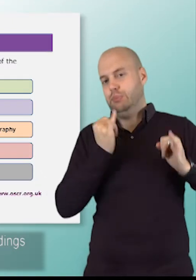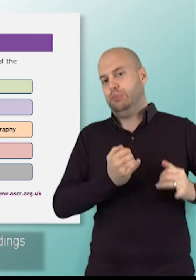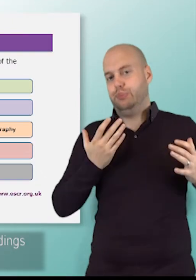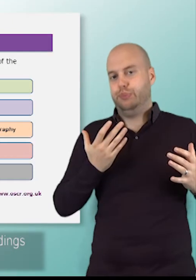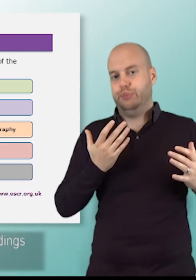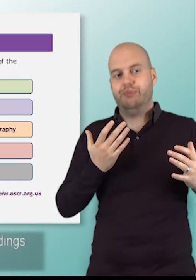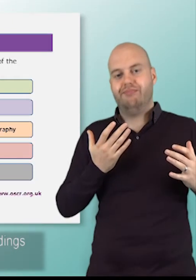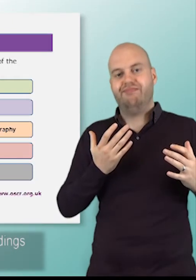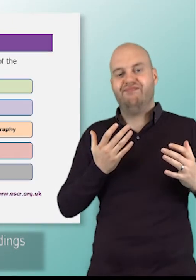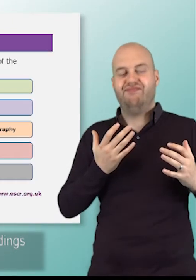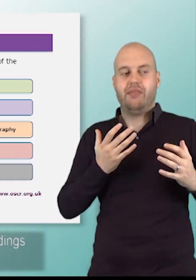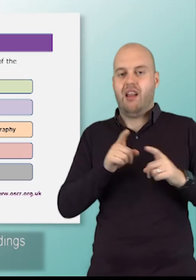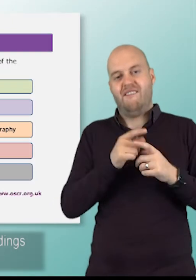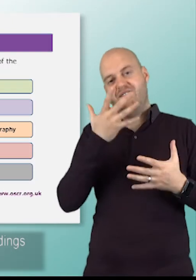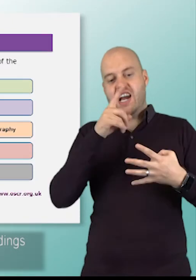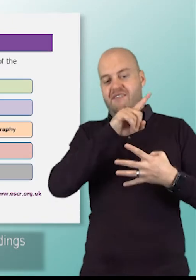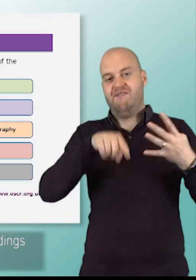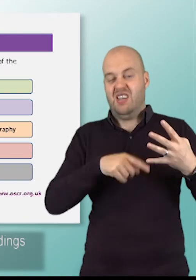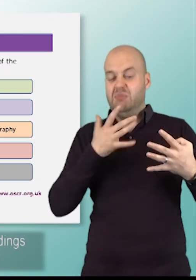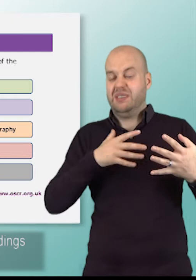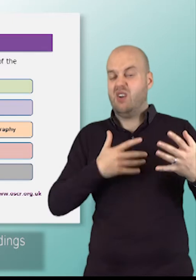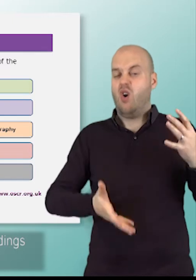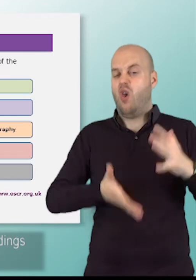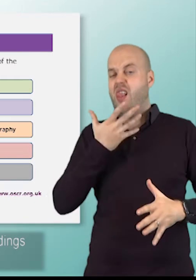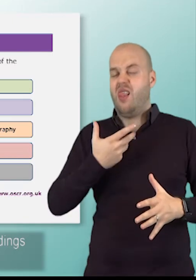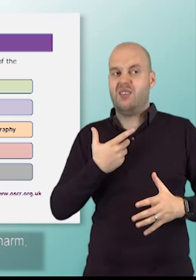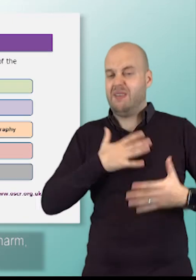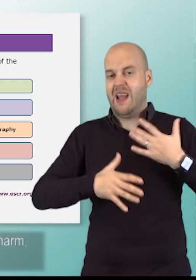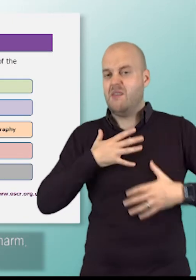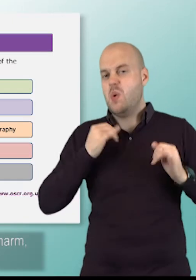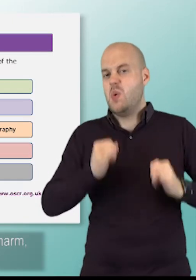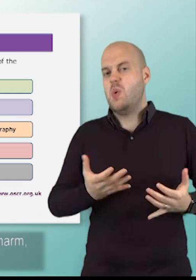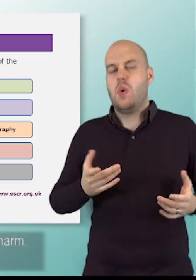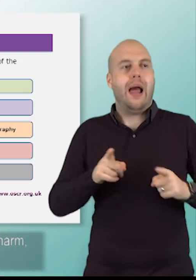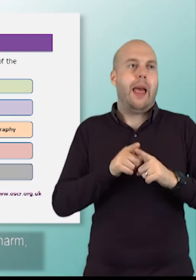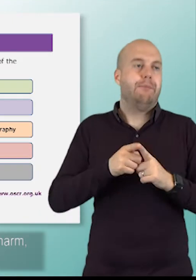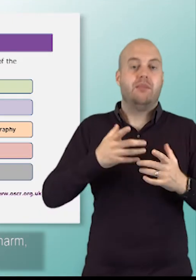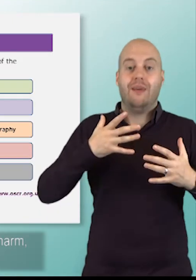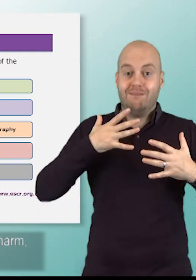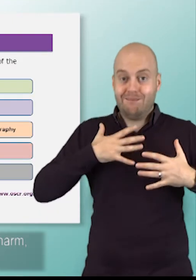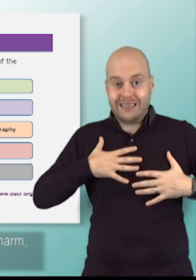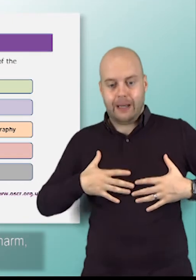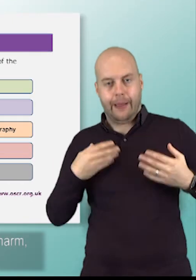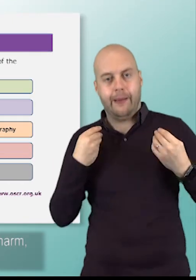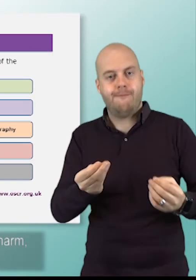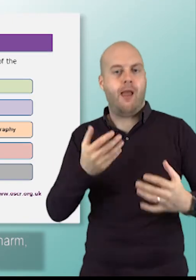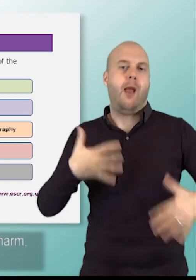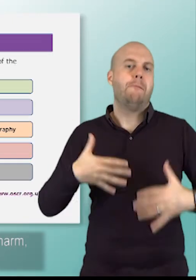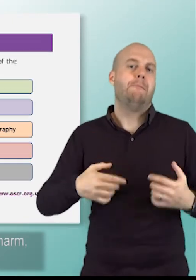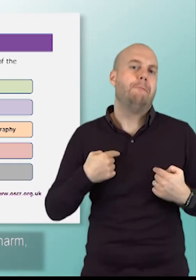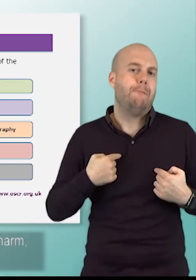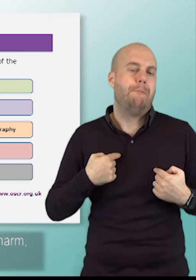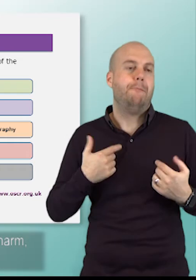more of the five headings there towards vulnerable individuals. So they have, for example, physically caused them harm.